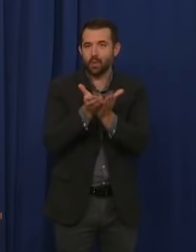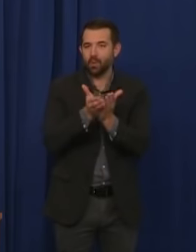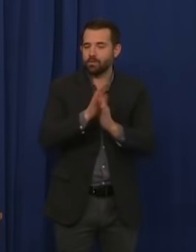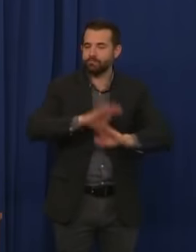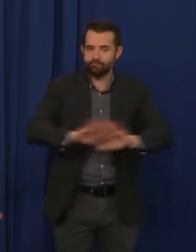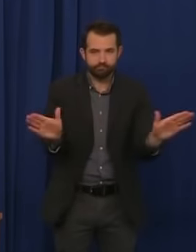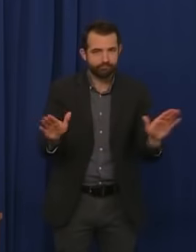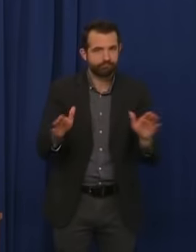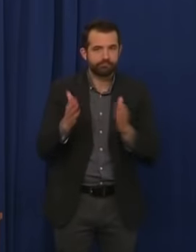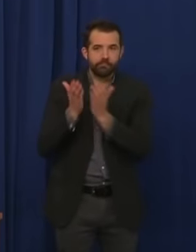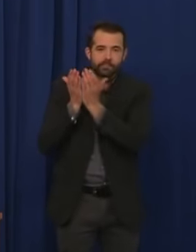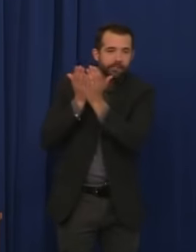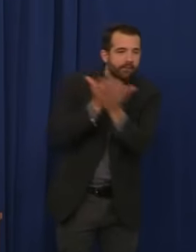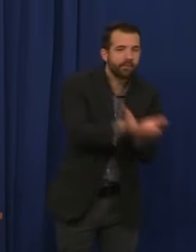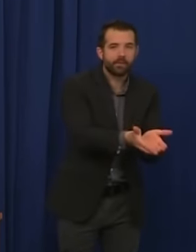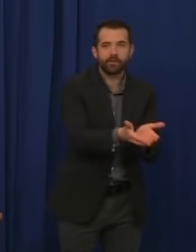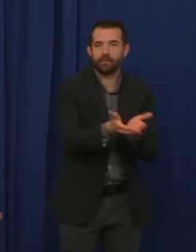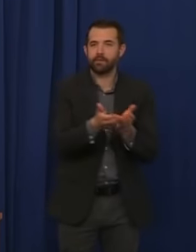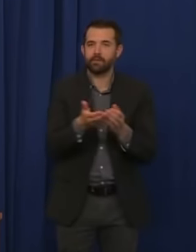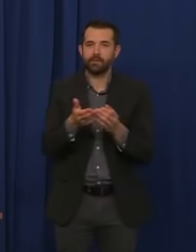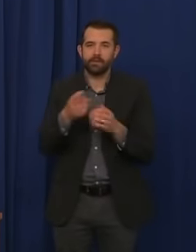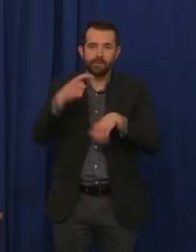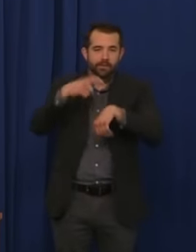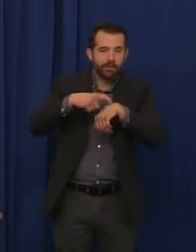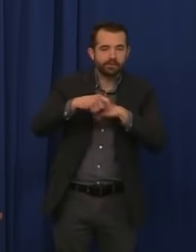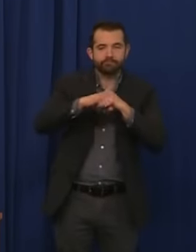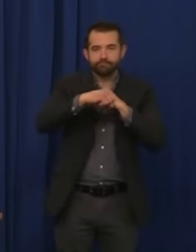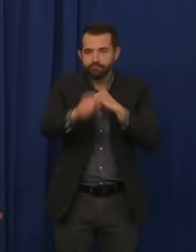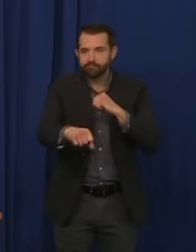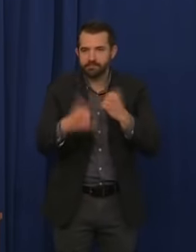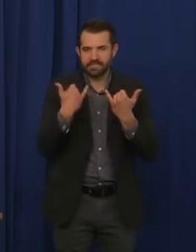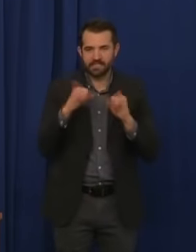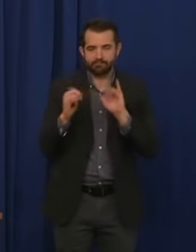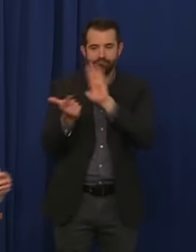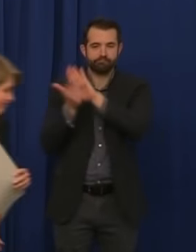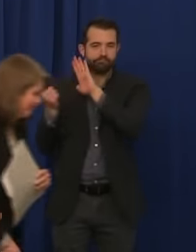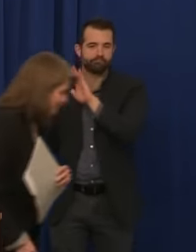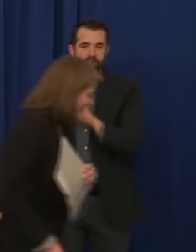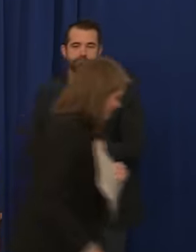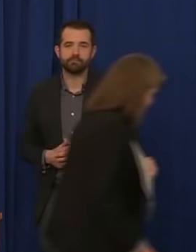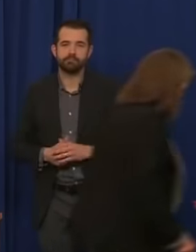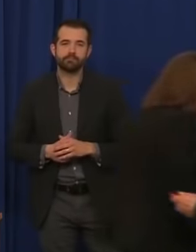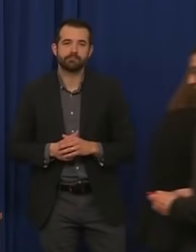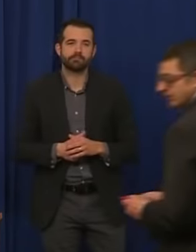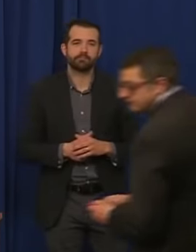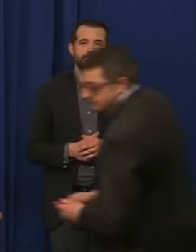no sail for cruise ships, so that is under effect right now.